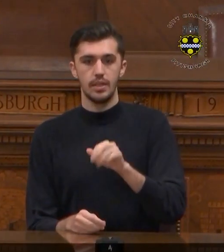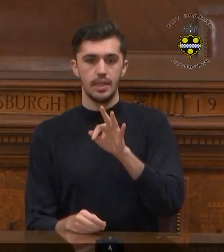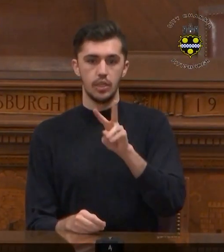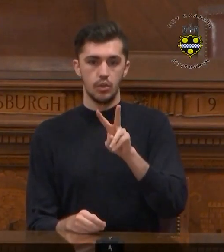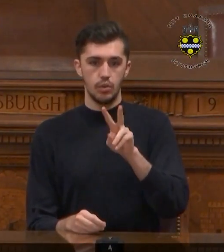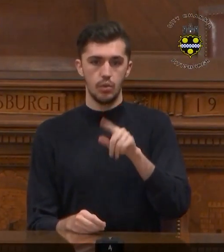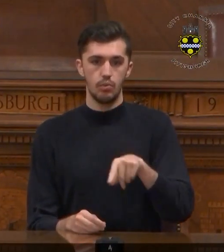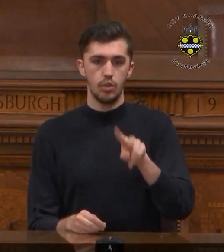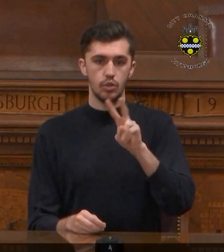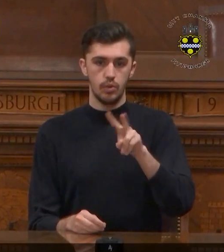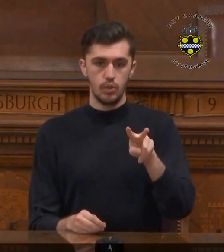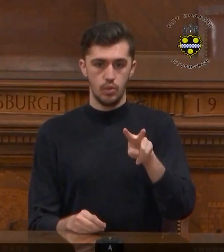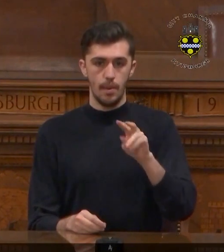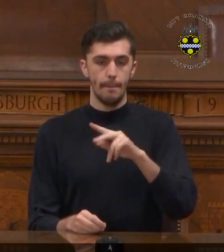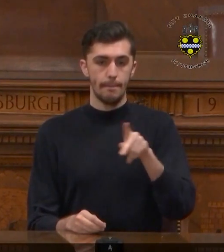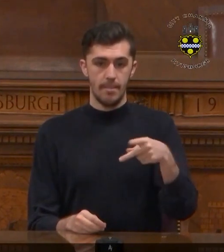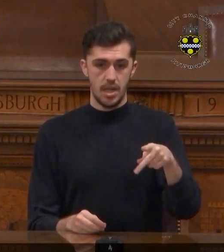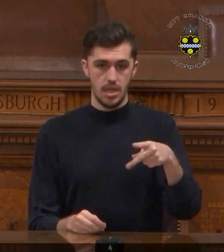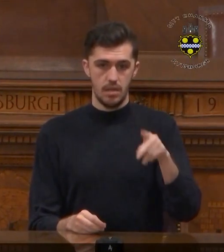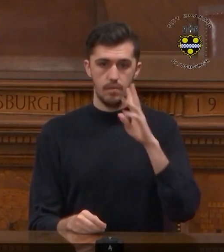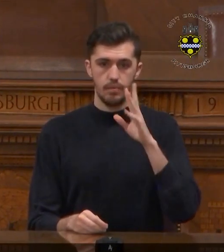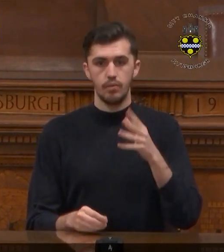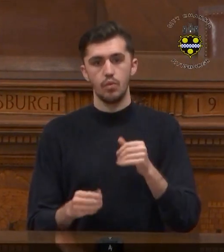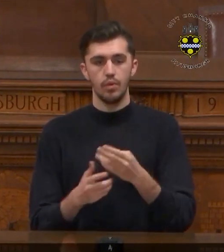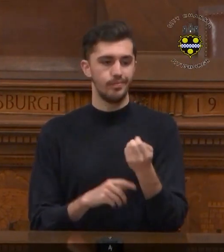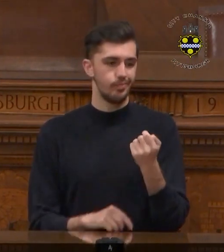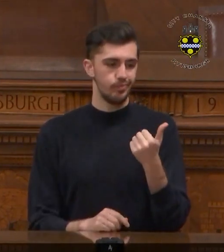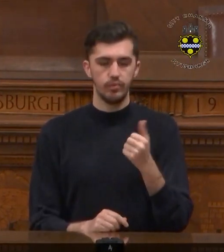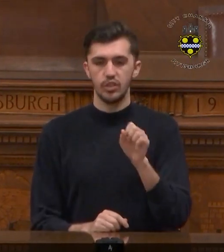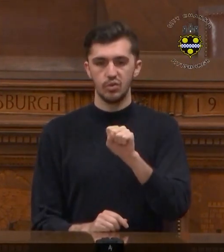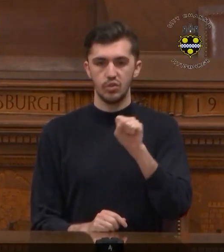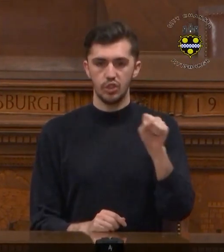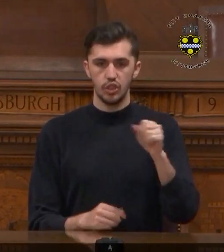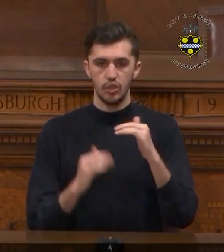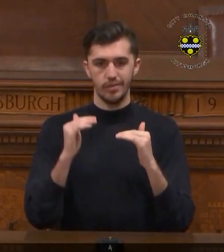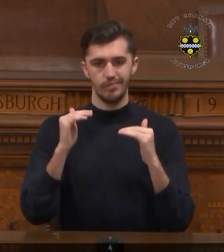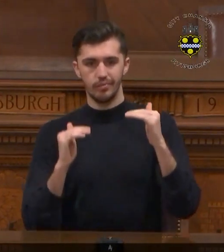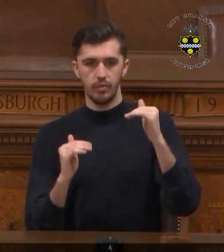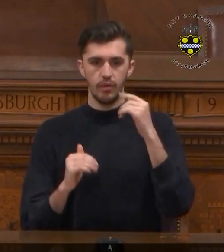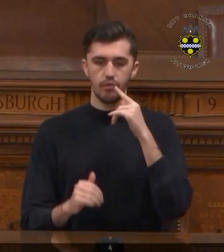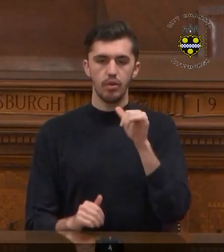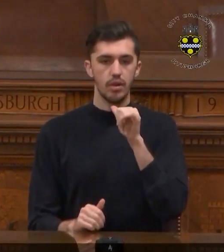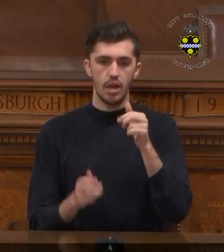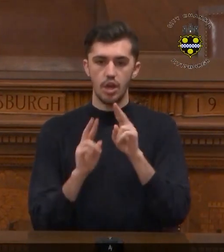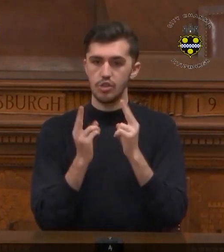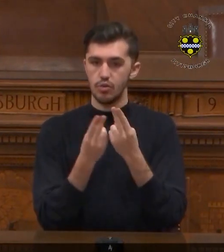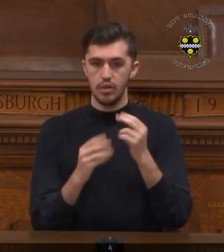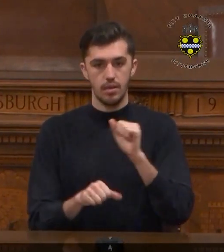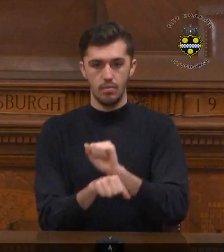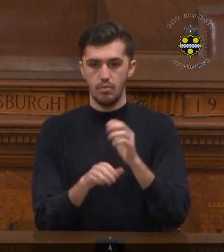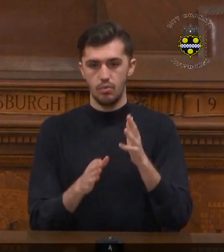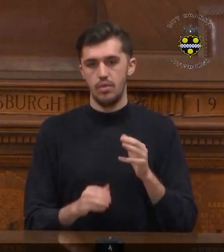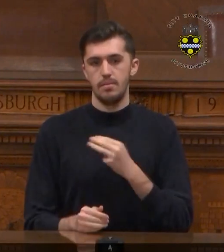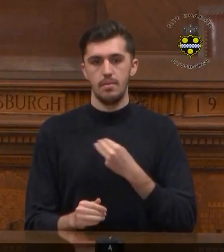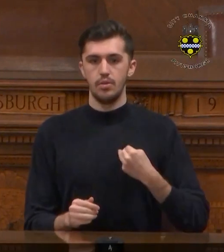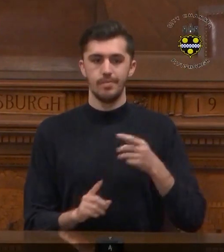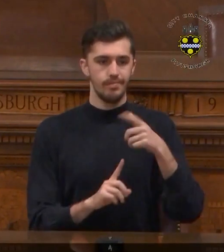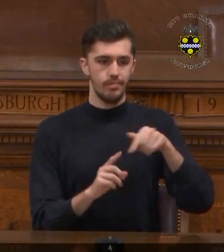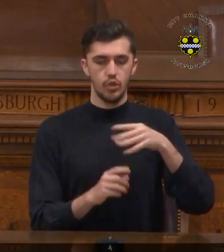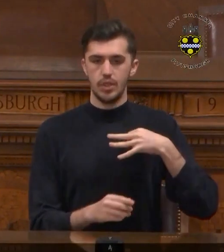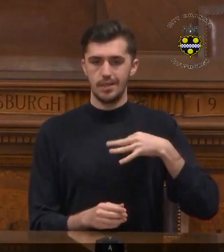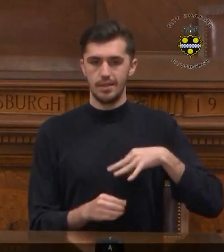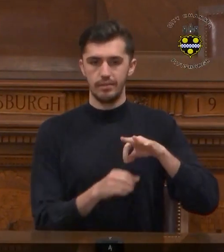192.26P, eliminating the Social Security offset for non-union employee members who are elected officials.